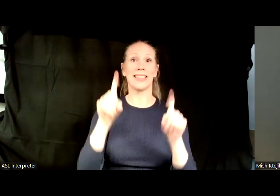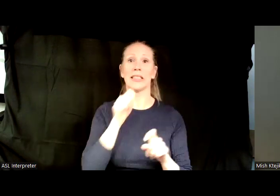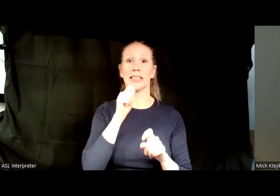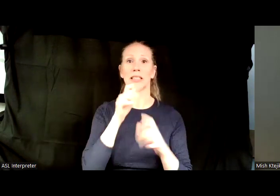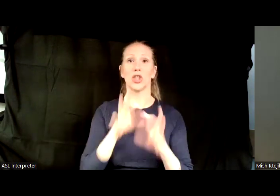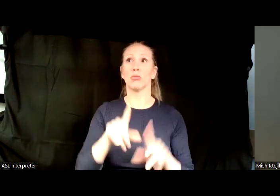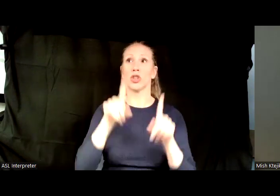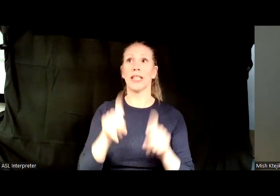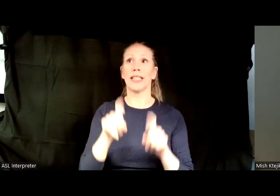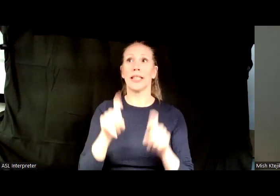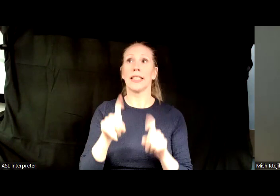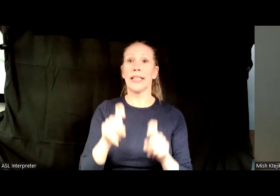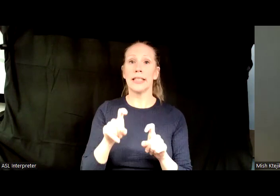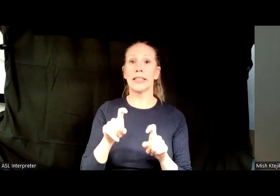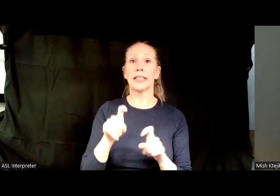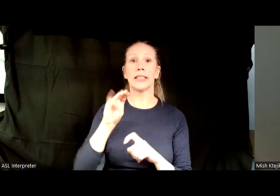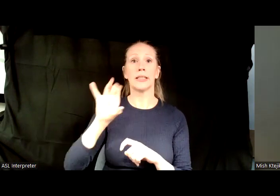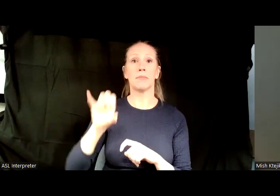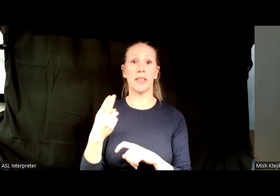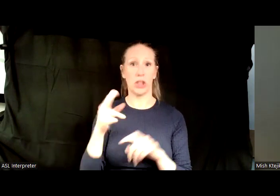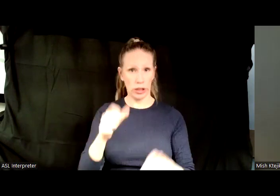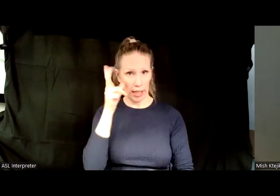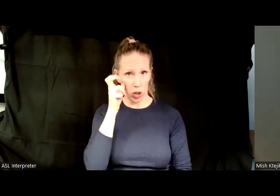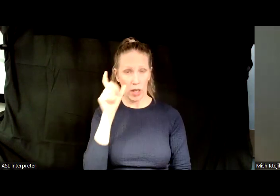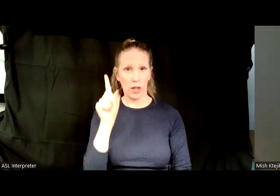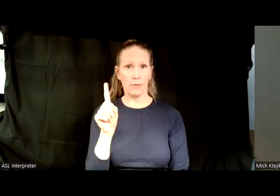Testing. We can hear the audio now. Can you hear us?